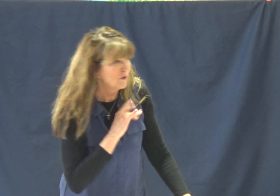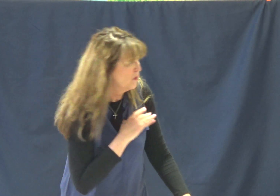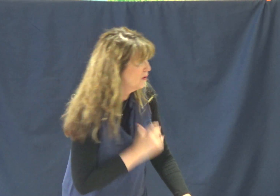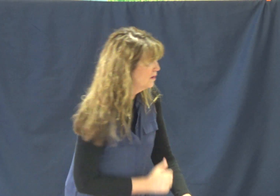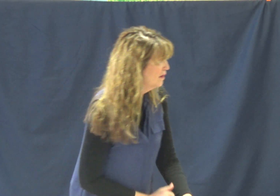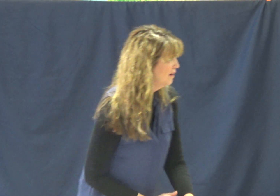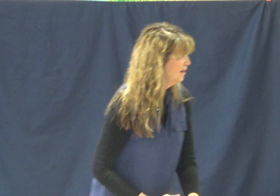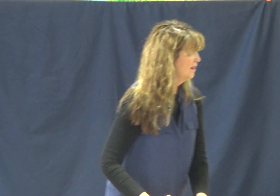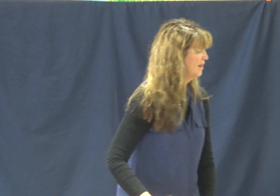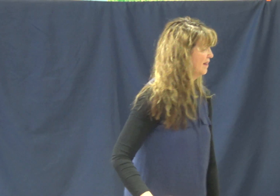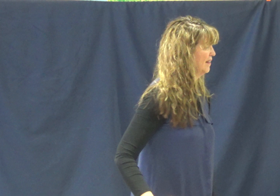That is cool.